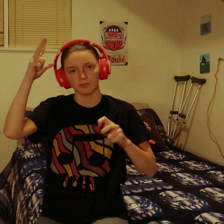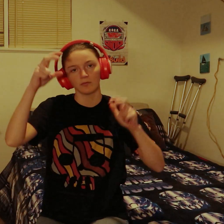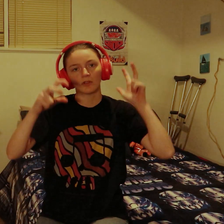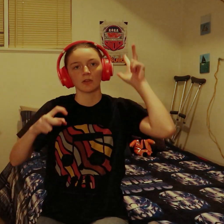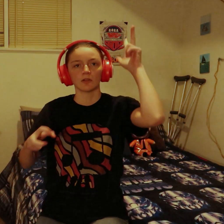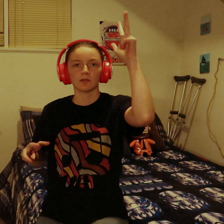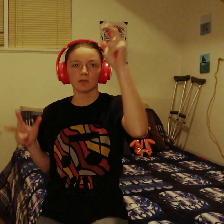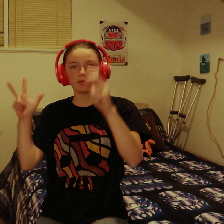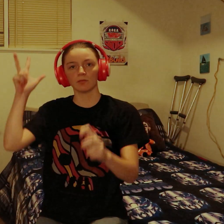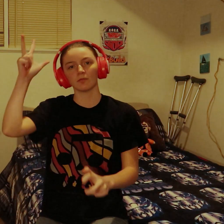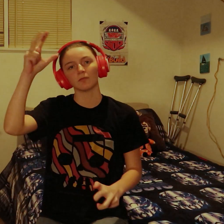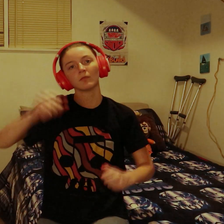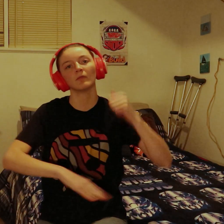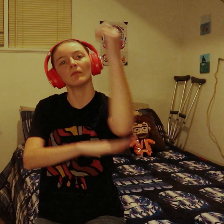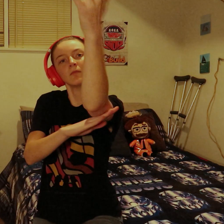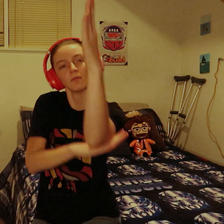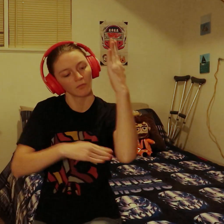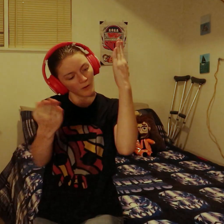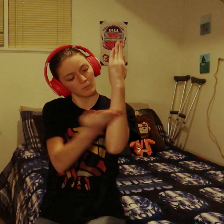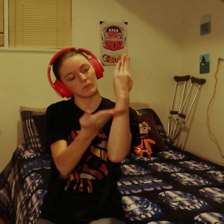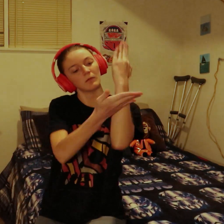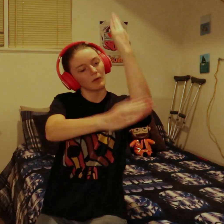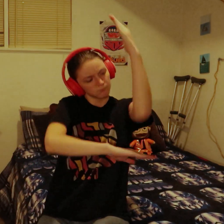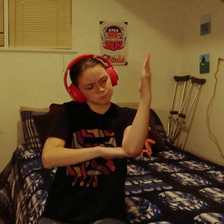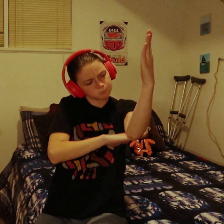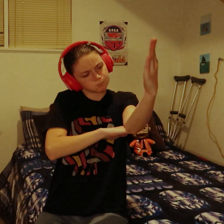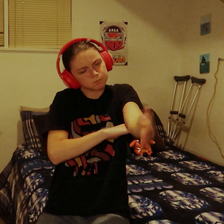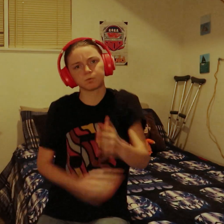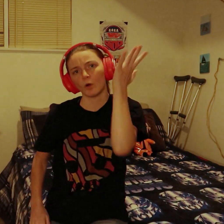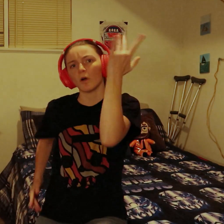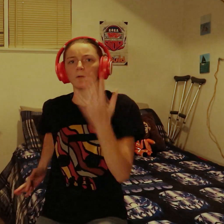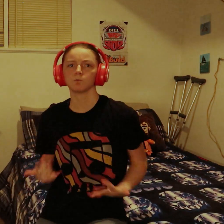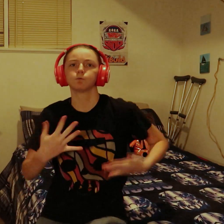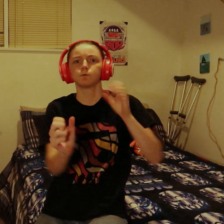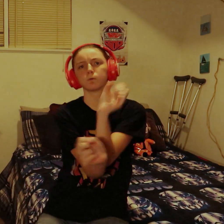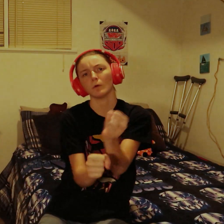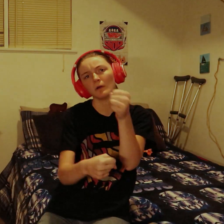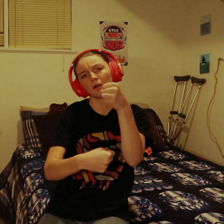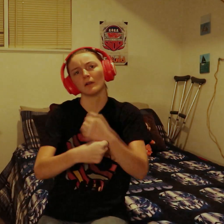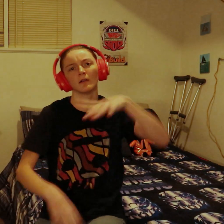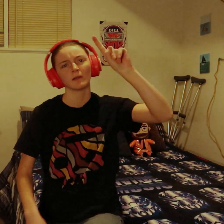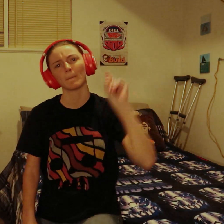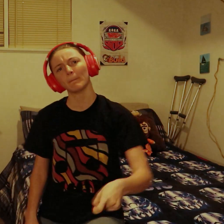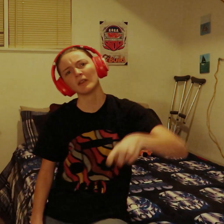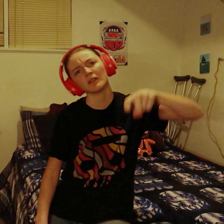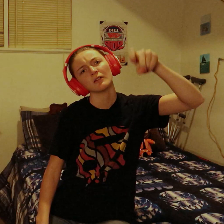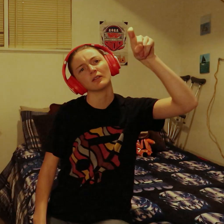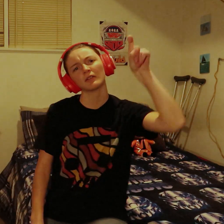desire. I wanna cut the tree down, cause I need to build a